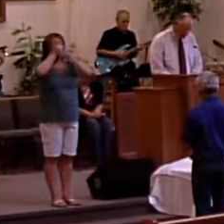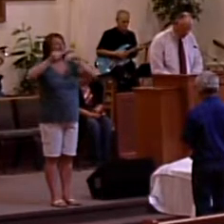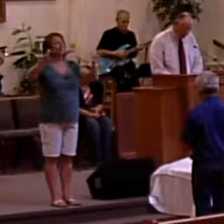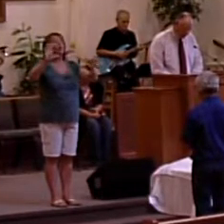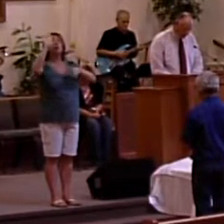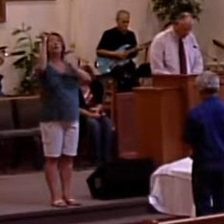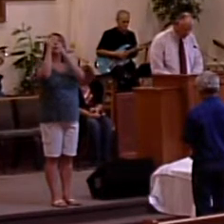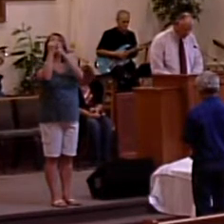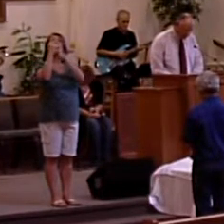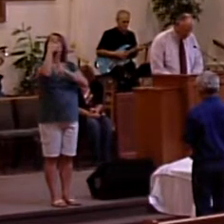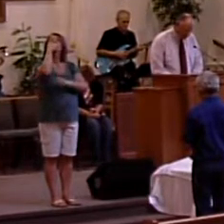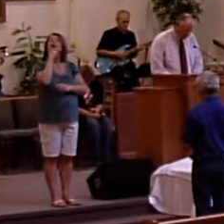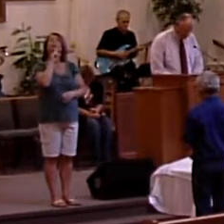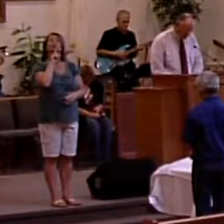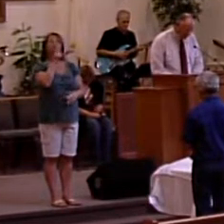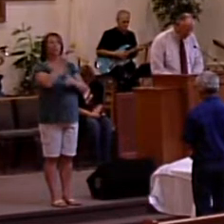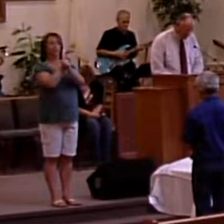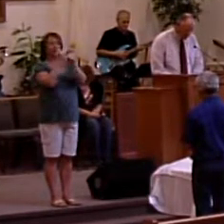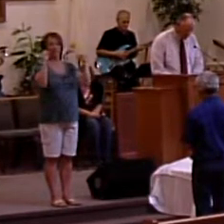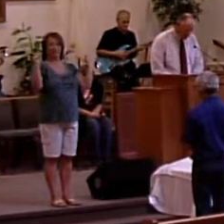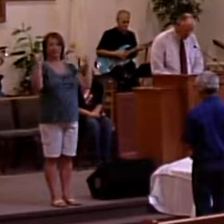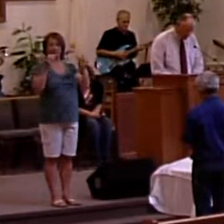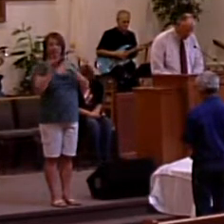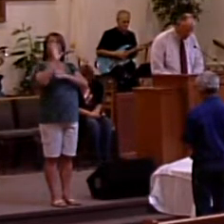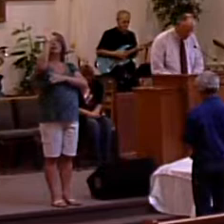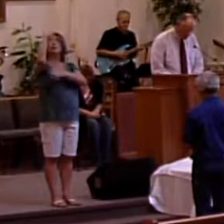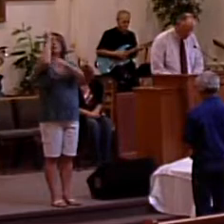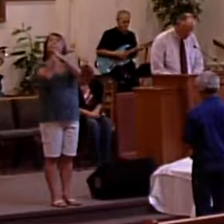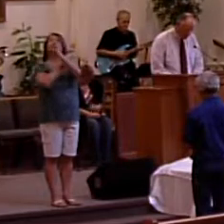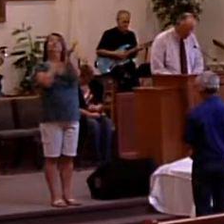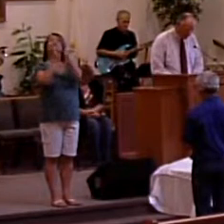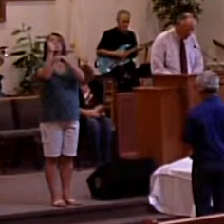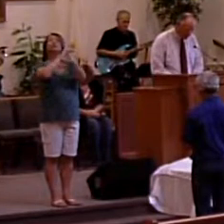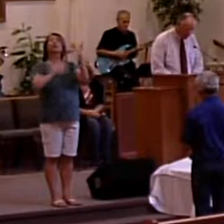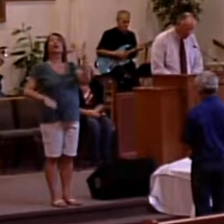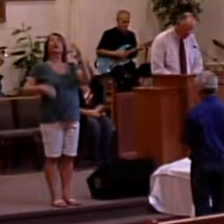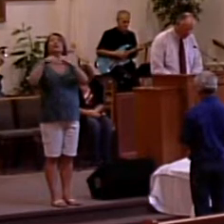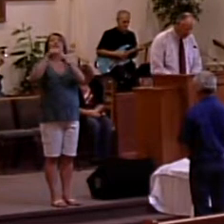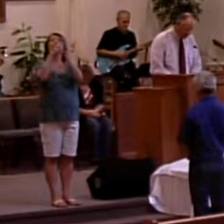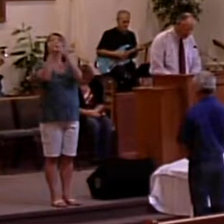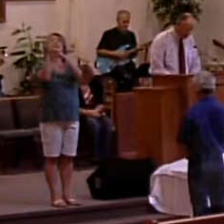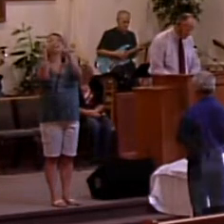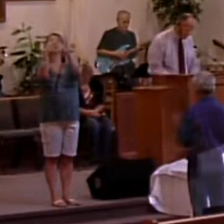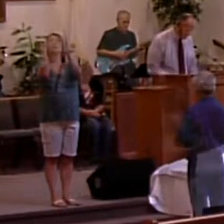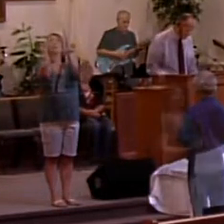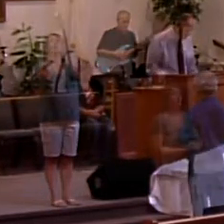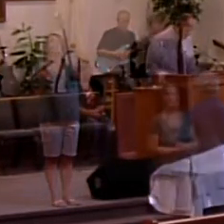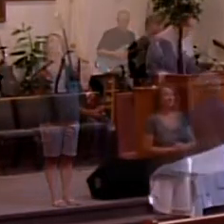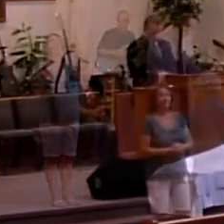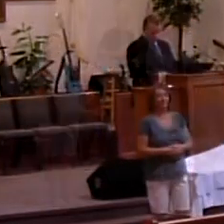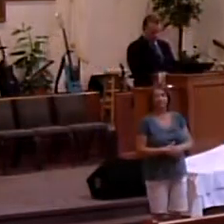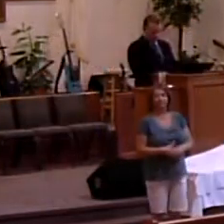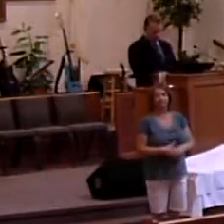truth of salvation through your Son, Jesus Christ. In Jesus' name we pray.